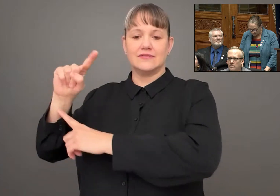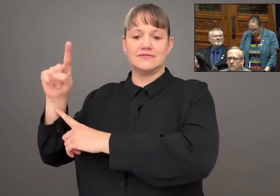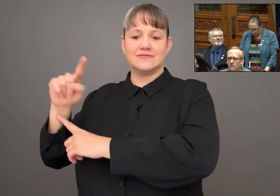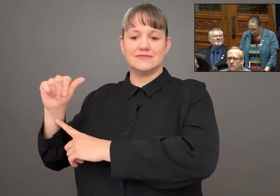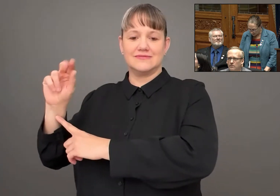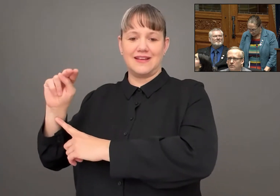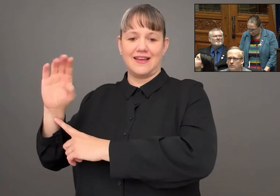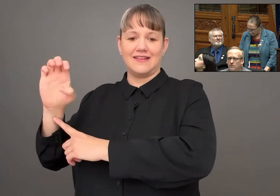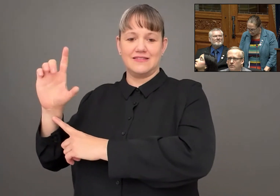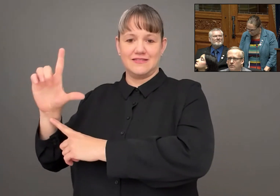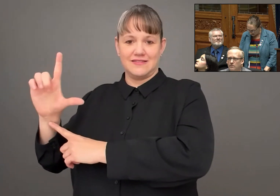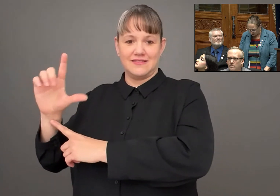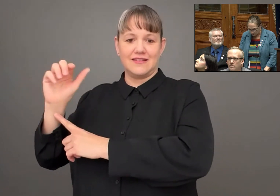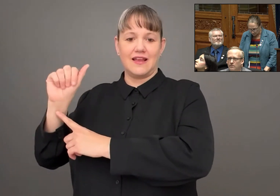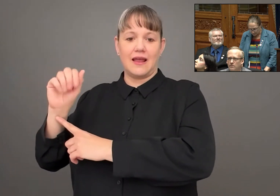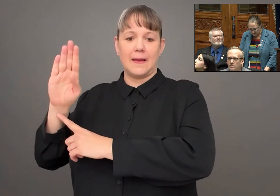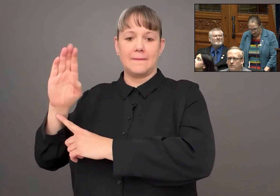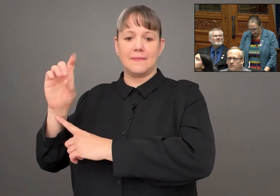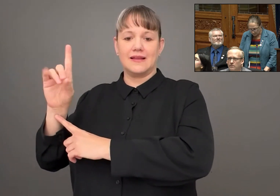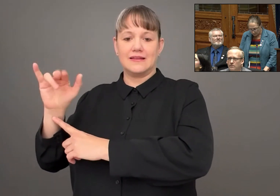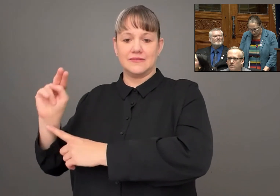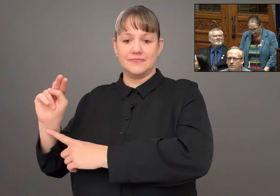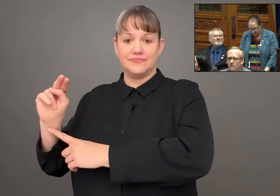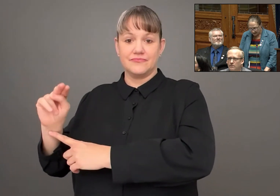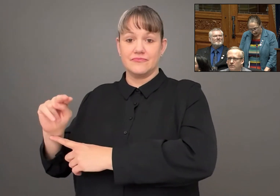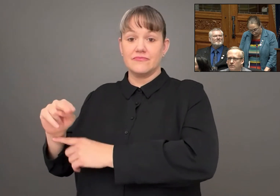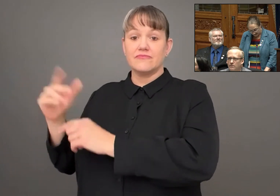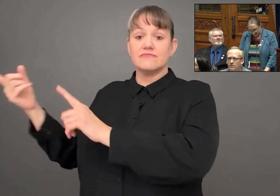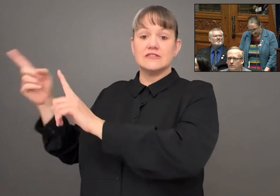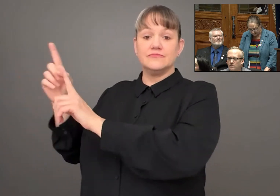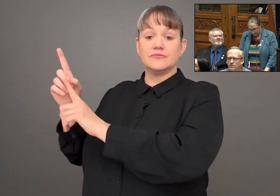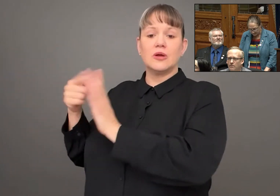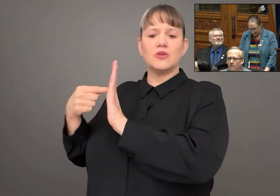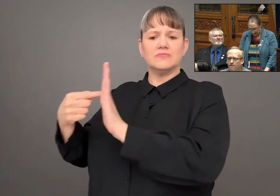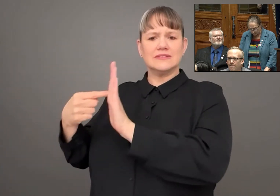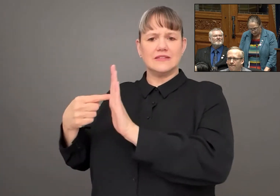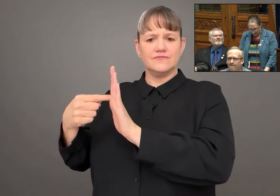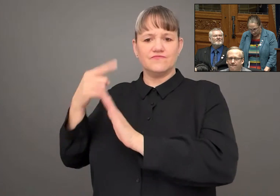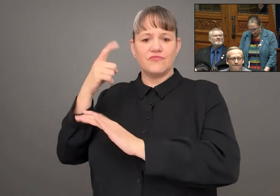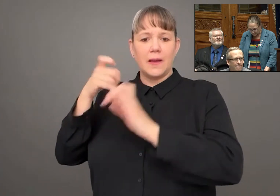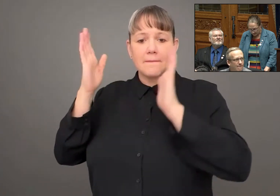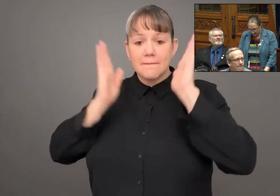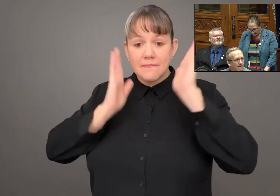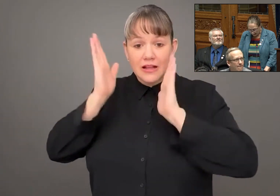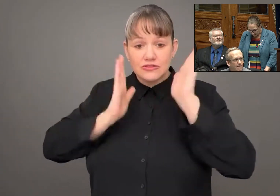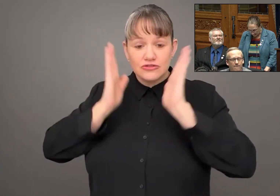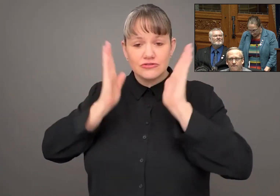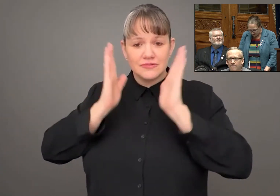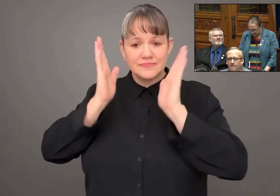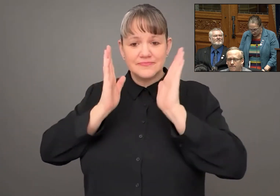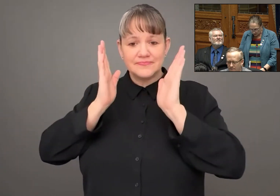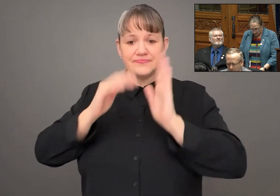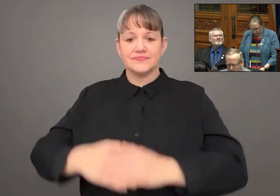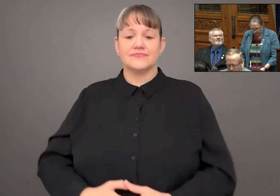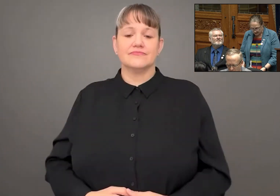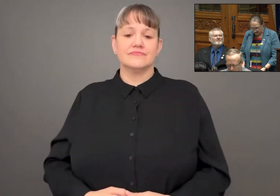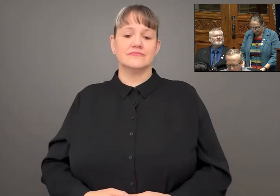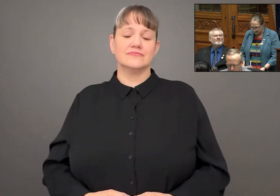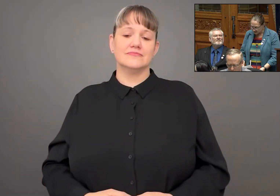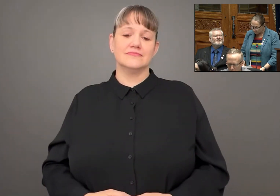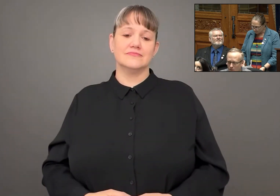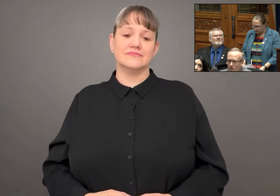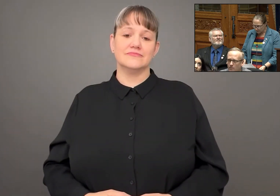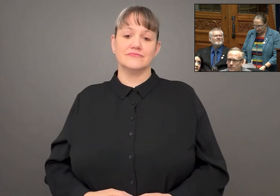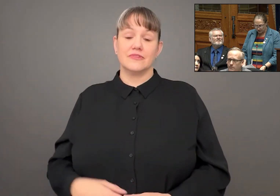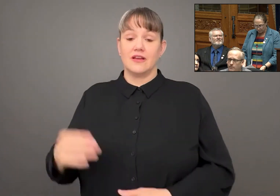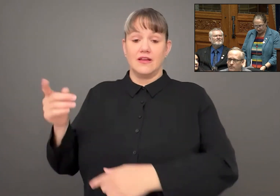at in Vancouver, Mr. Mohad Afandi bin Abu Bakr. This is Dr.